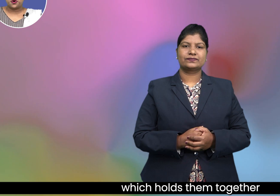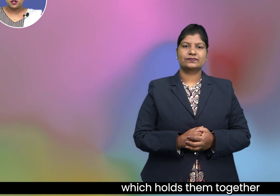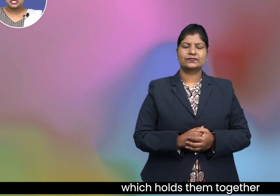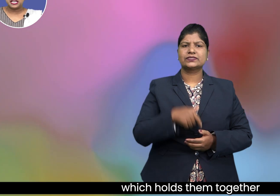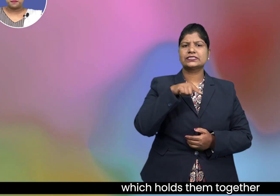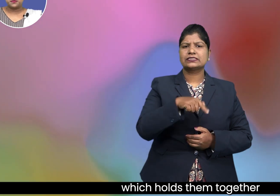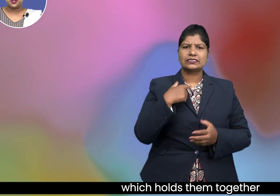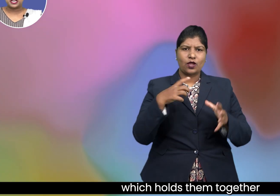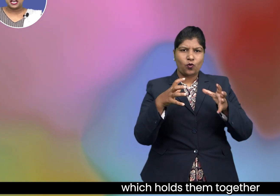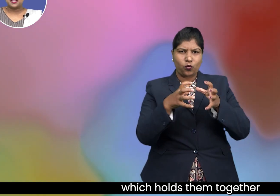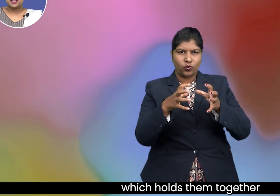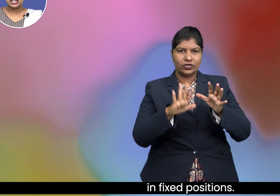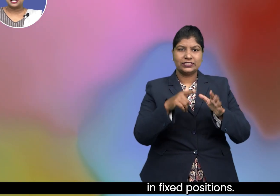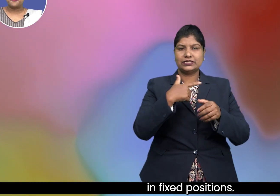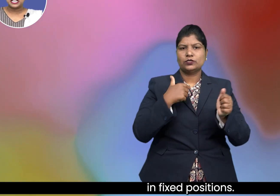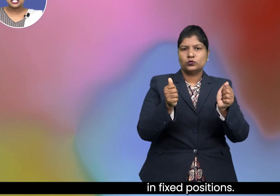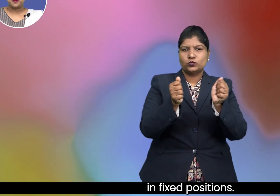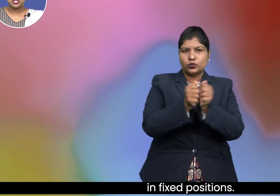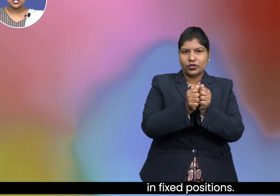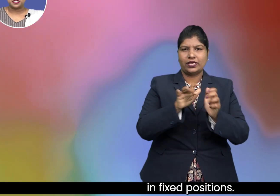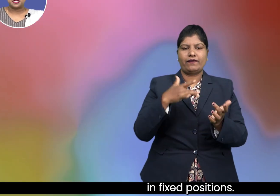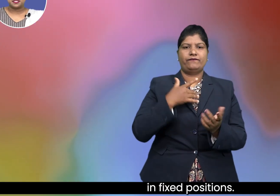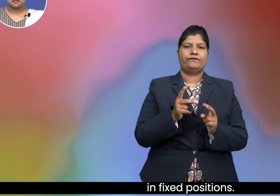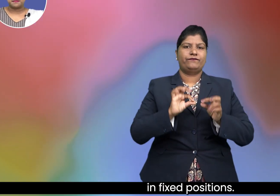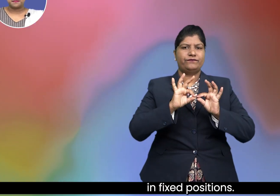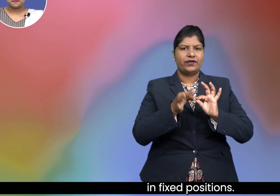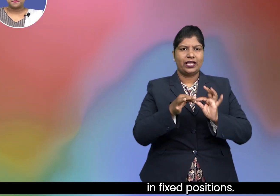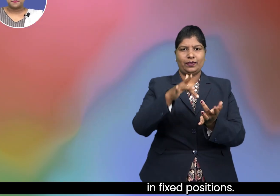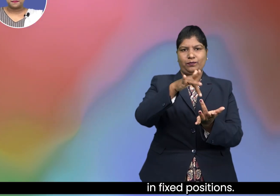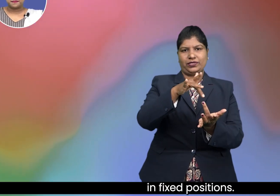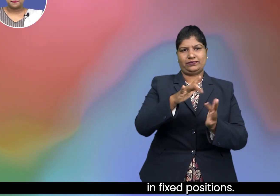which holds them together in fixed positions.